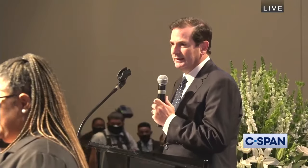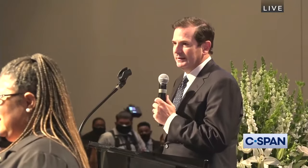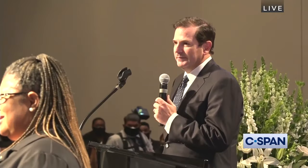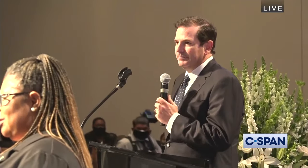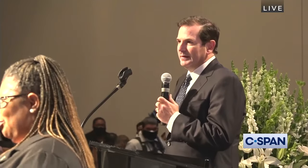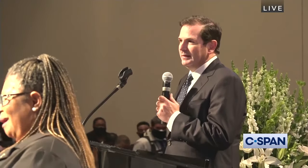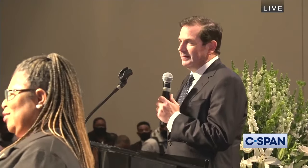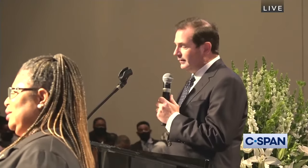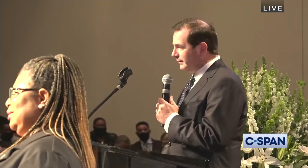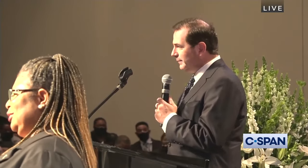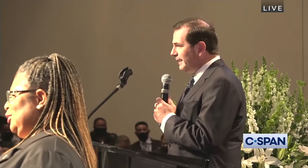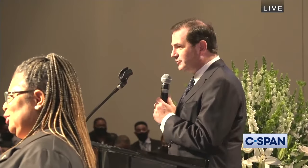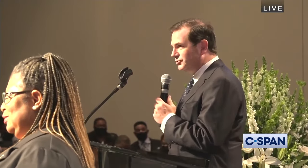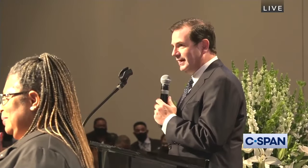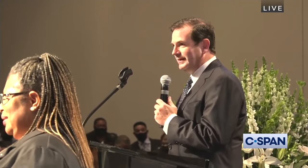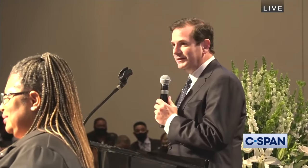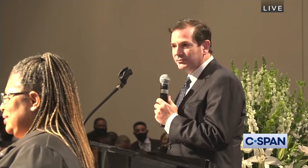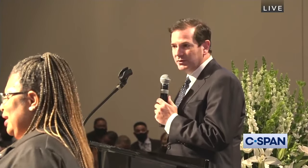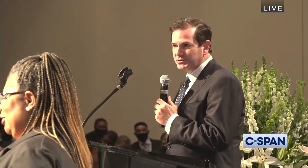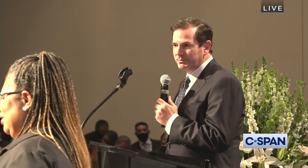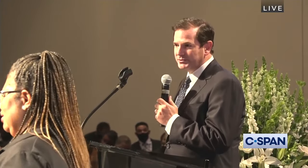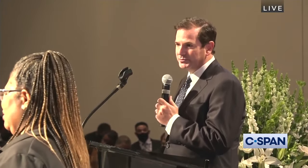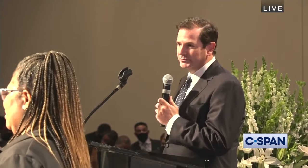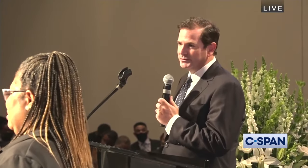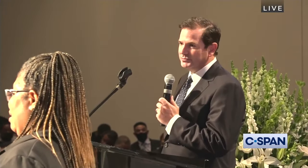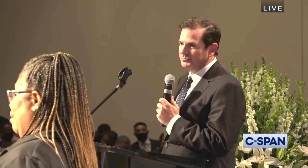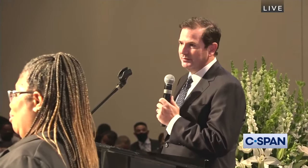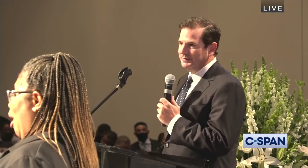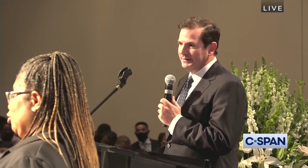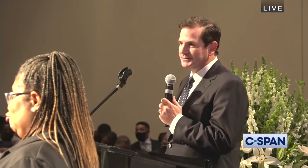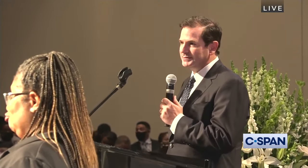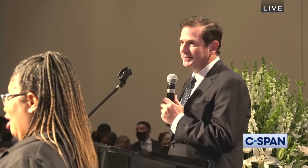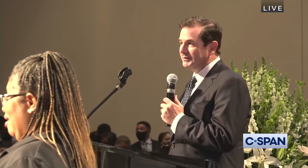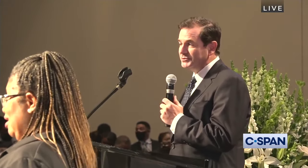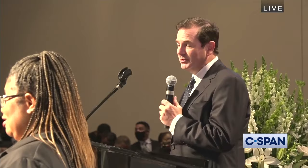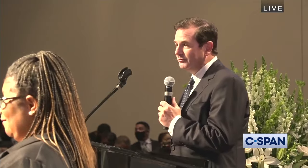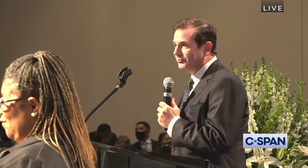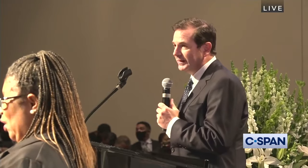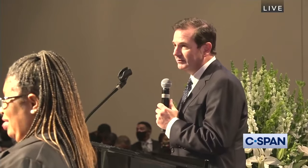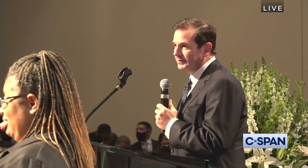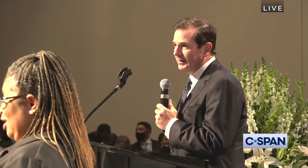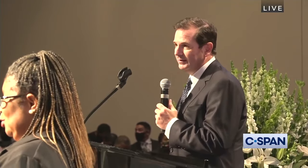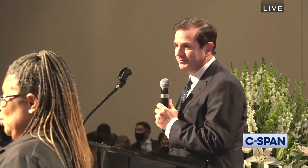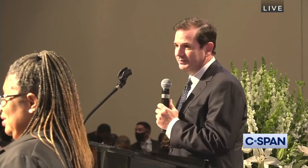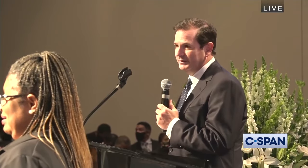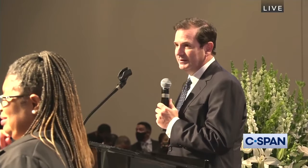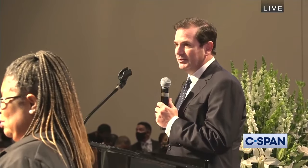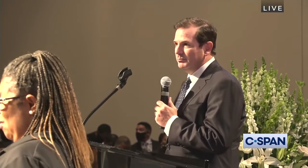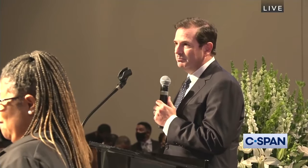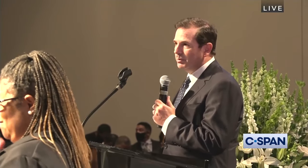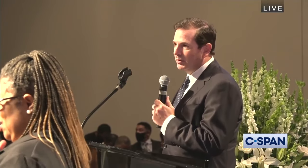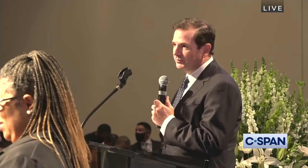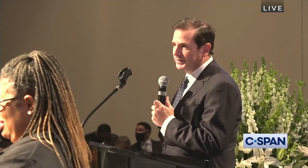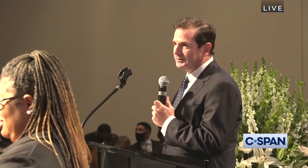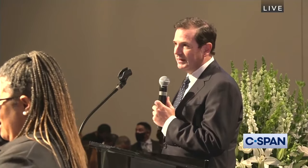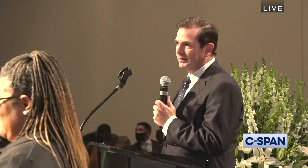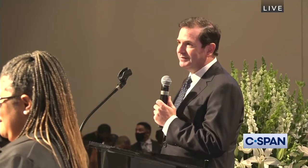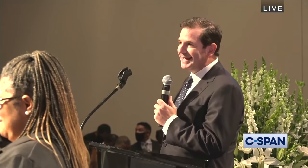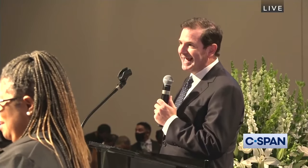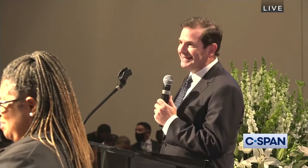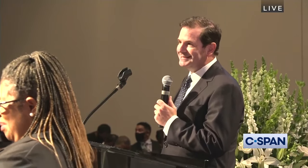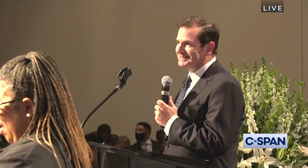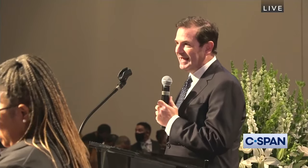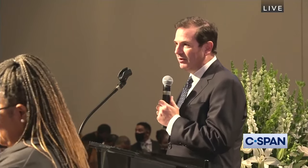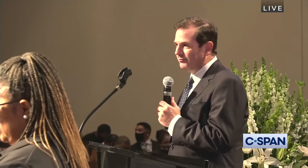today. The Apostle John in his first epistle to us wrote this. There is no fear in love, but perfect